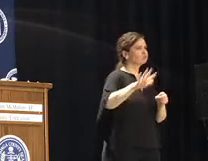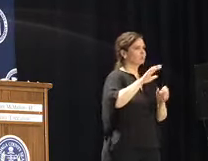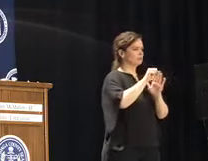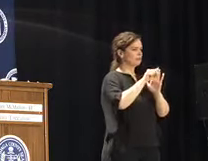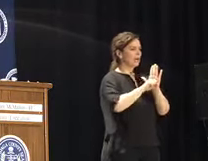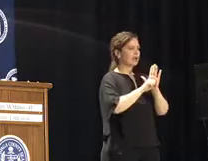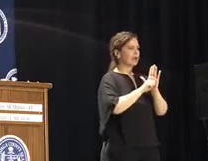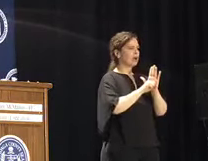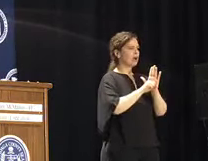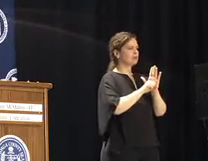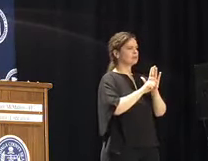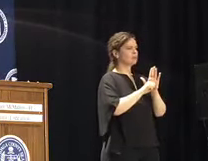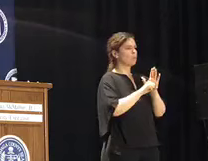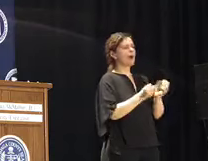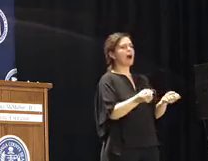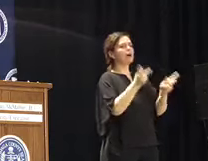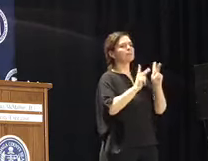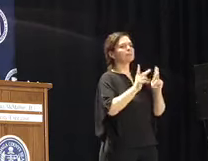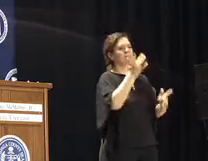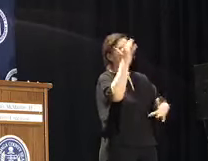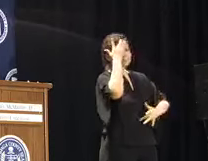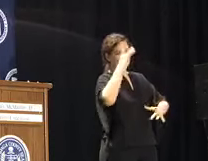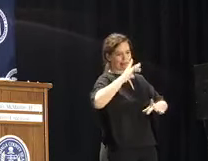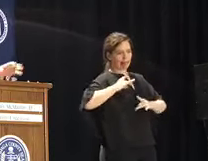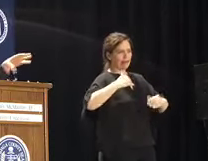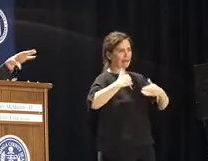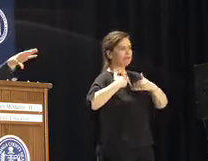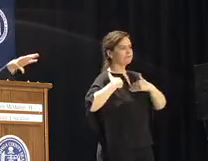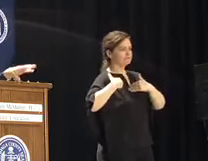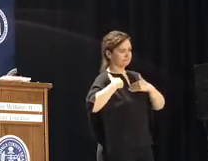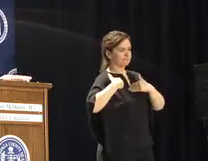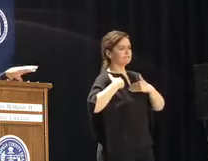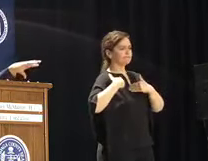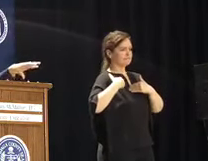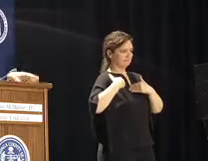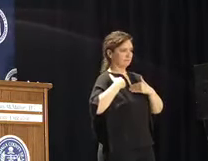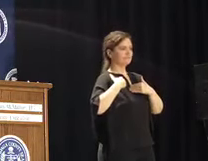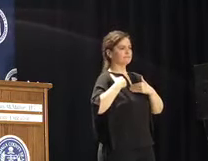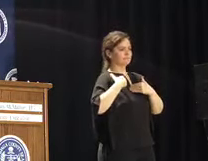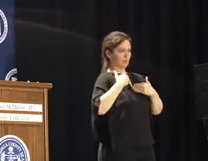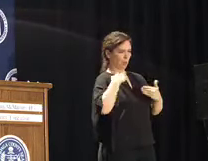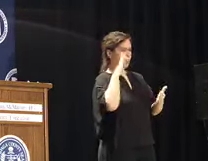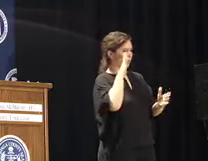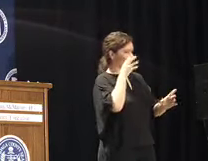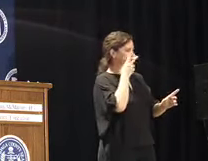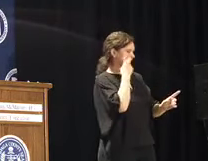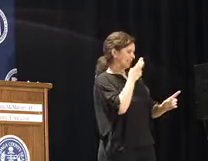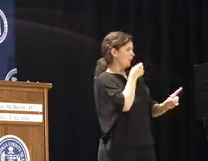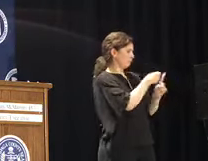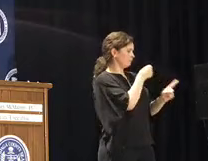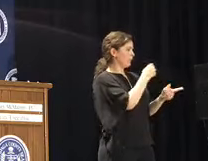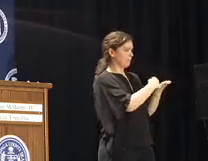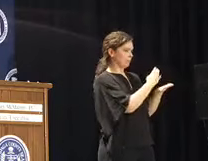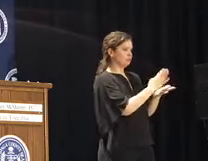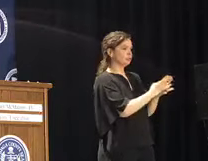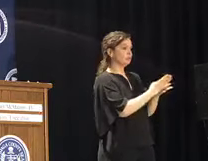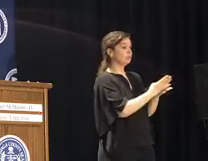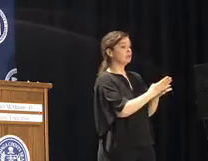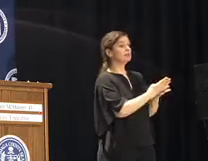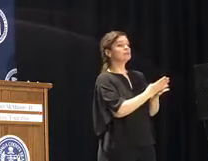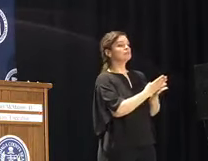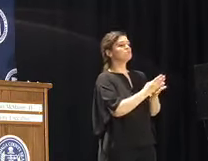budget, not on what we're spending, because that FEMA is going to help with that, but on what we're losing because we have to shut